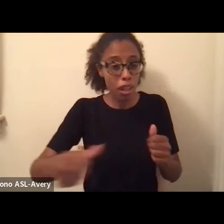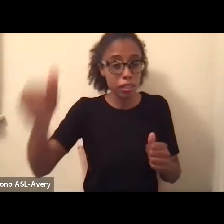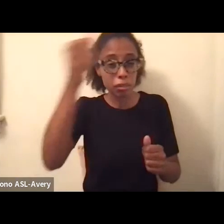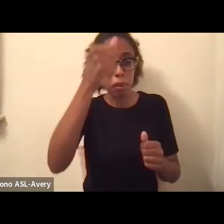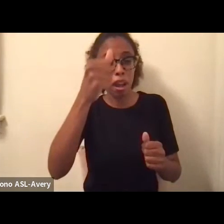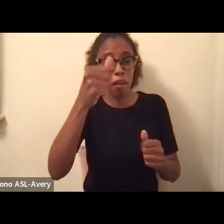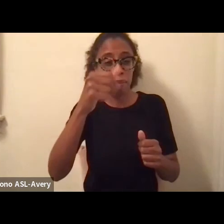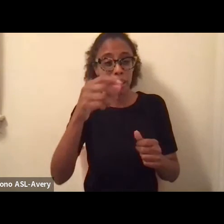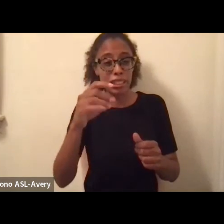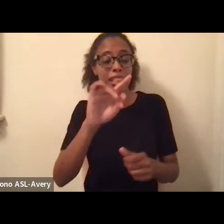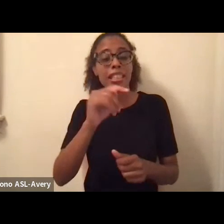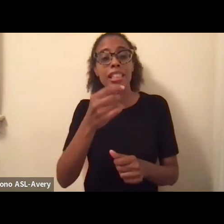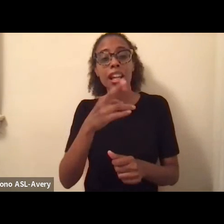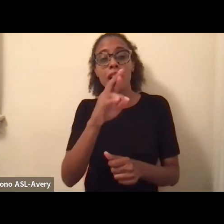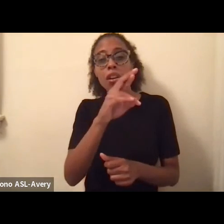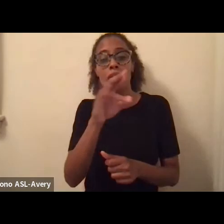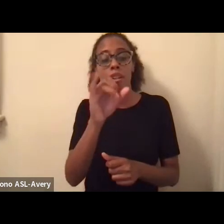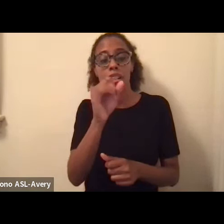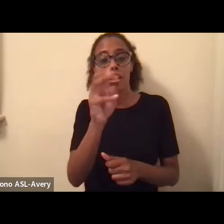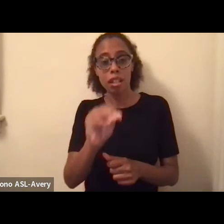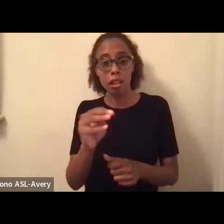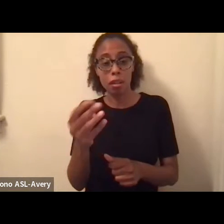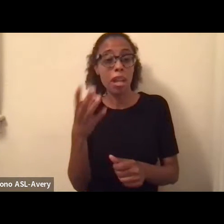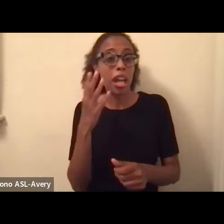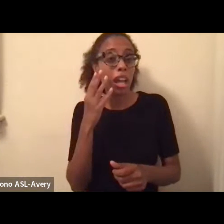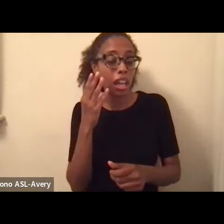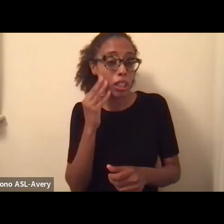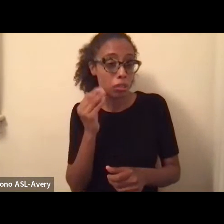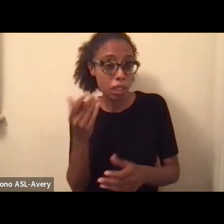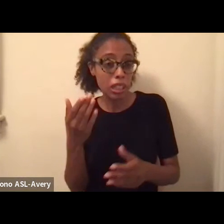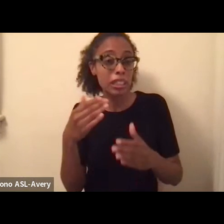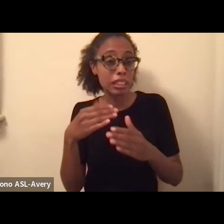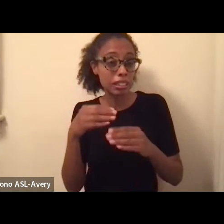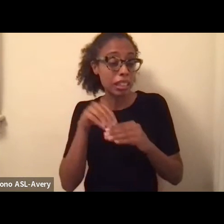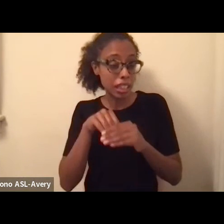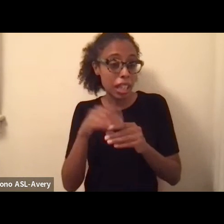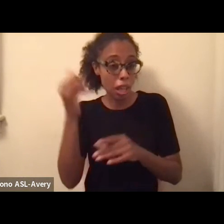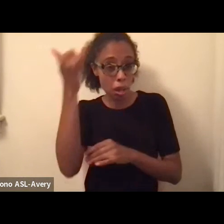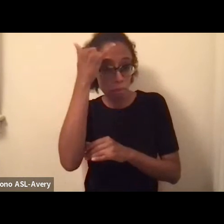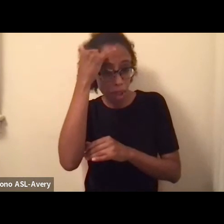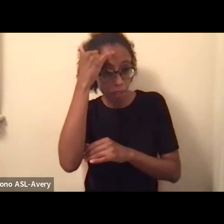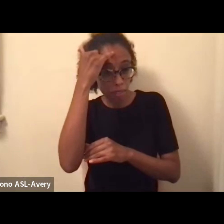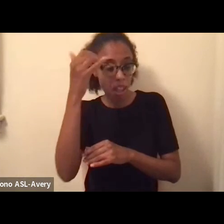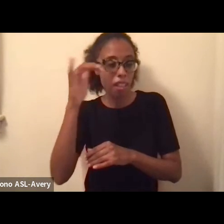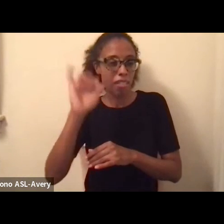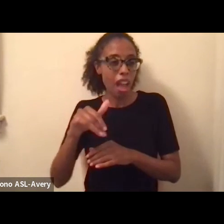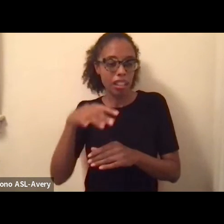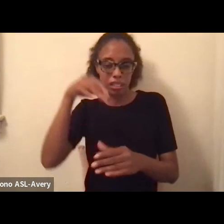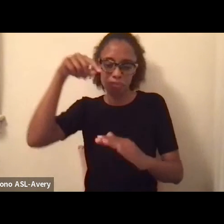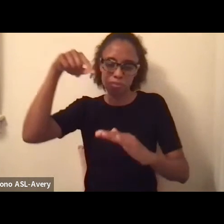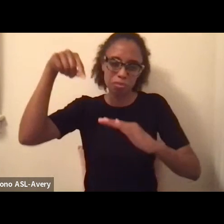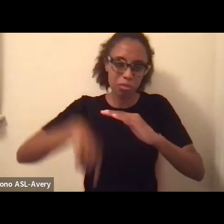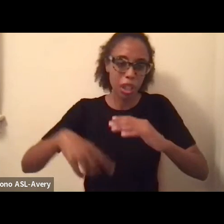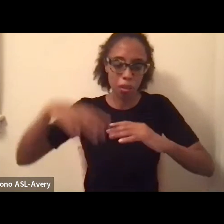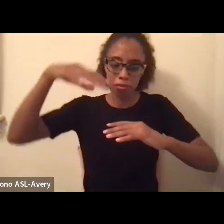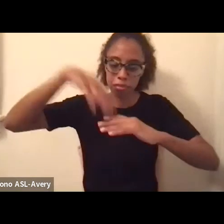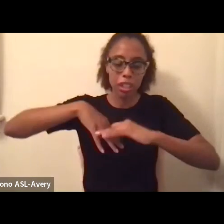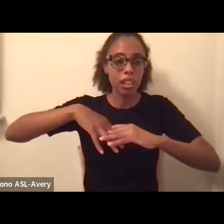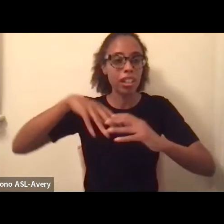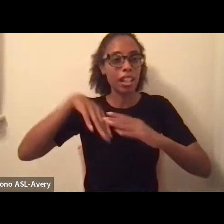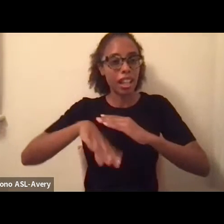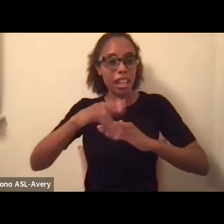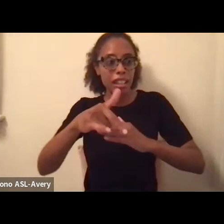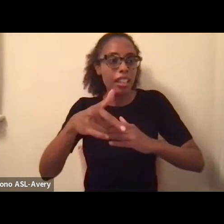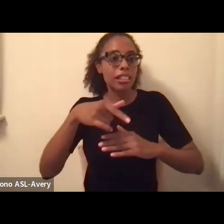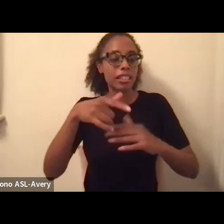in Buffalo and is really embedded in the fabric of this nation. We have to fight against those things. But